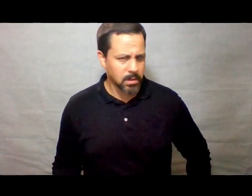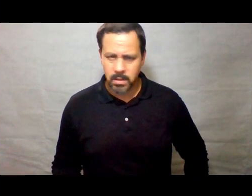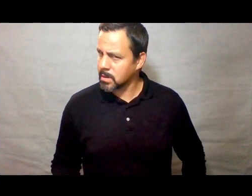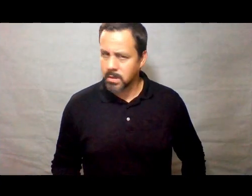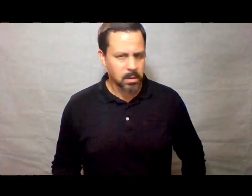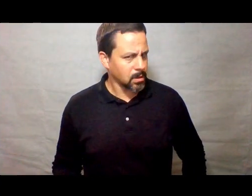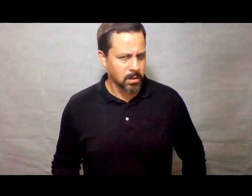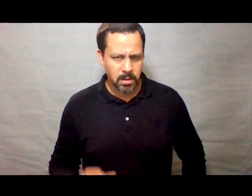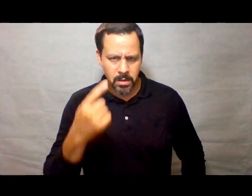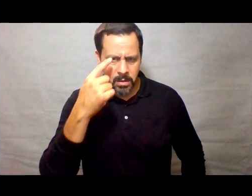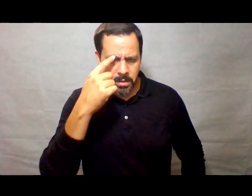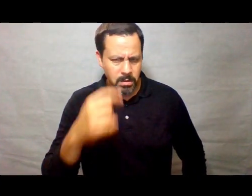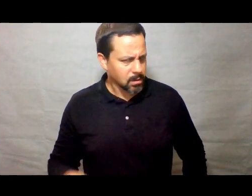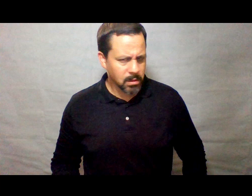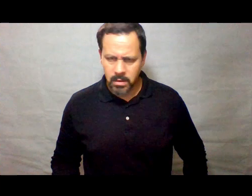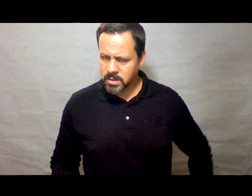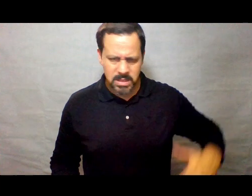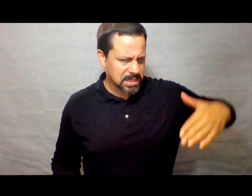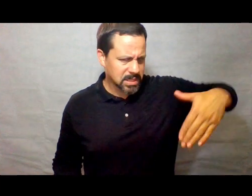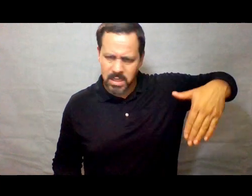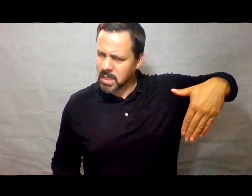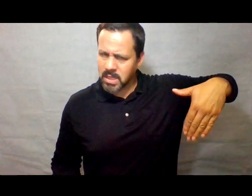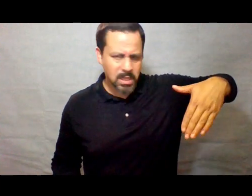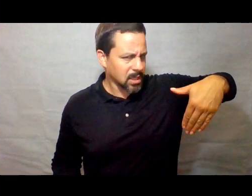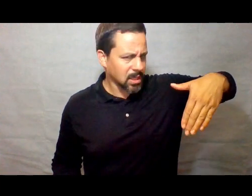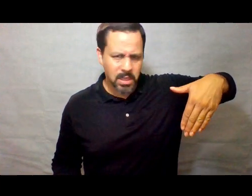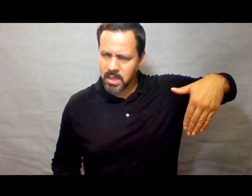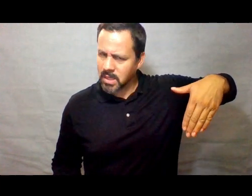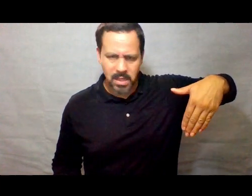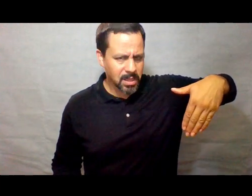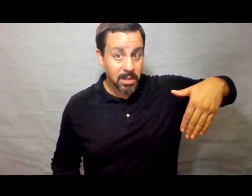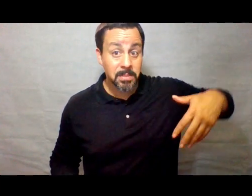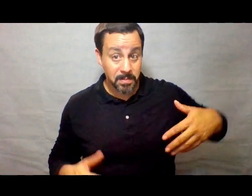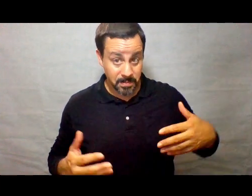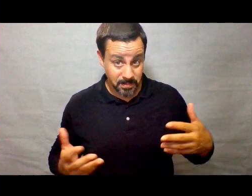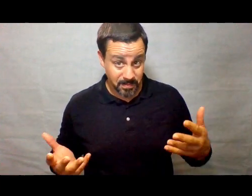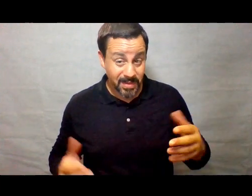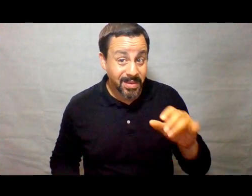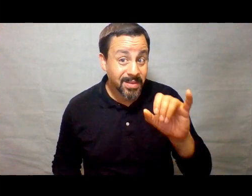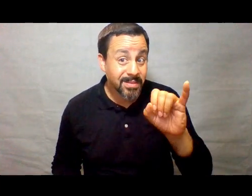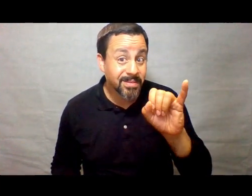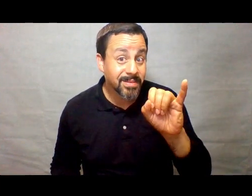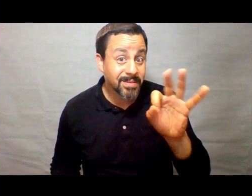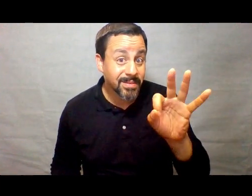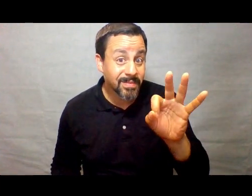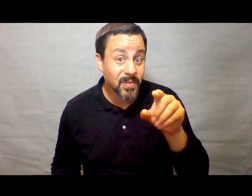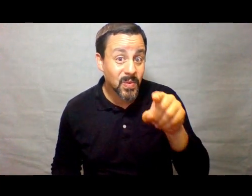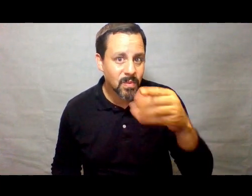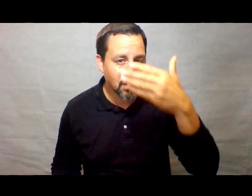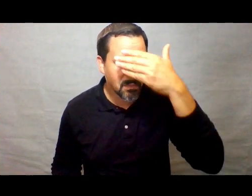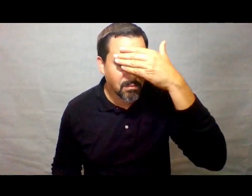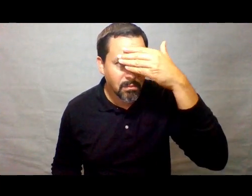you noticed how my head was shaking and my eyebrows were frowned as I signed not yet.